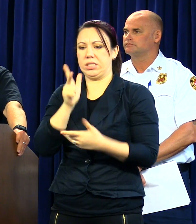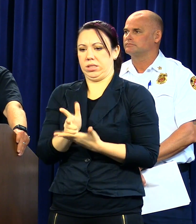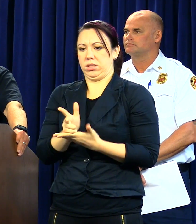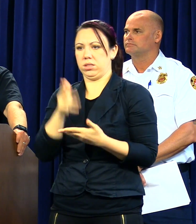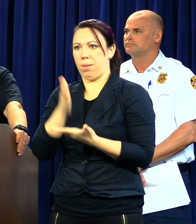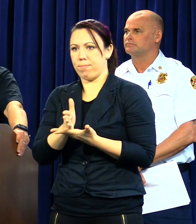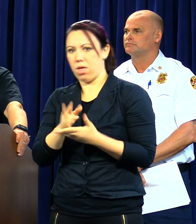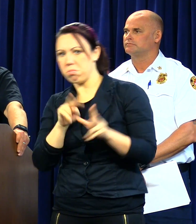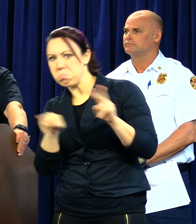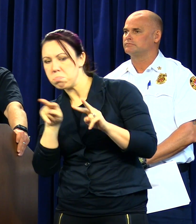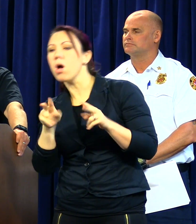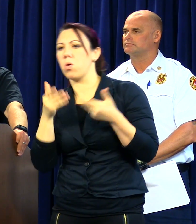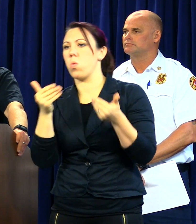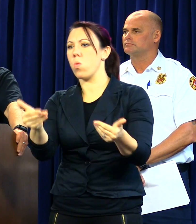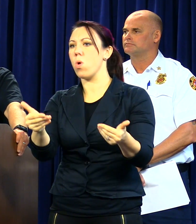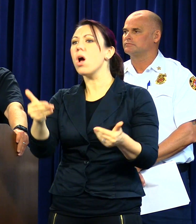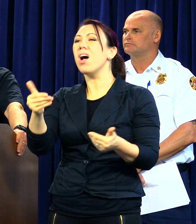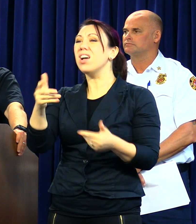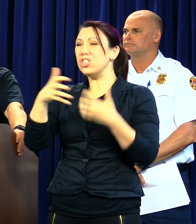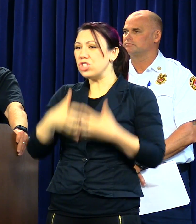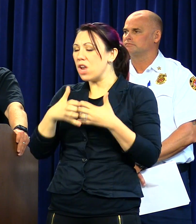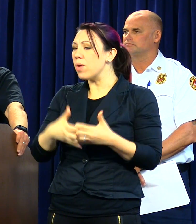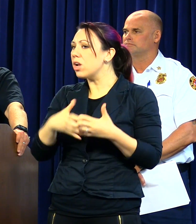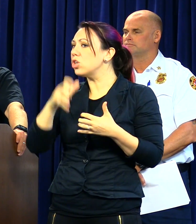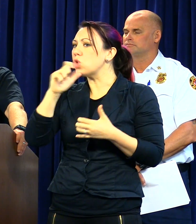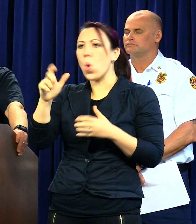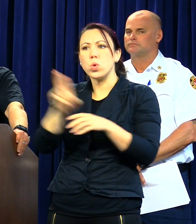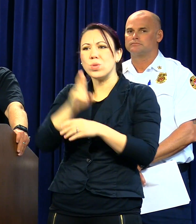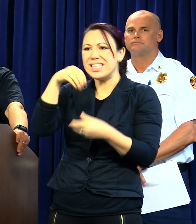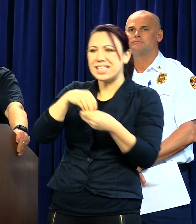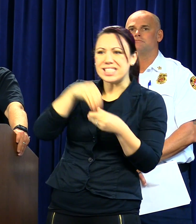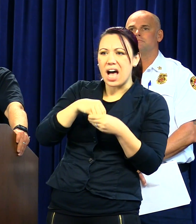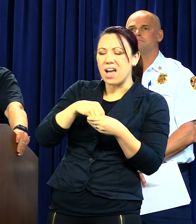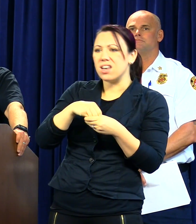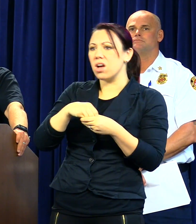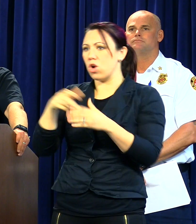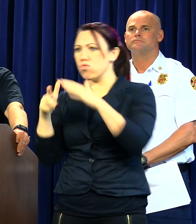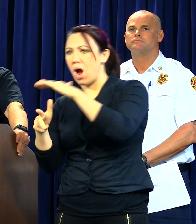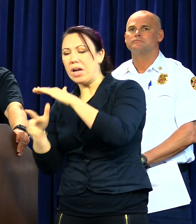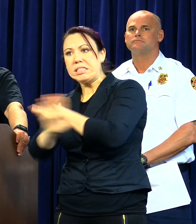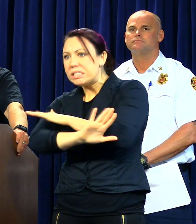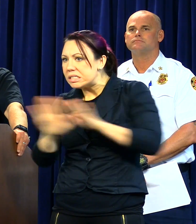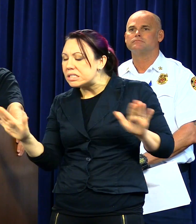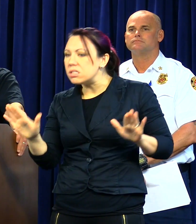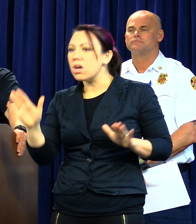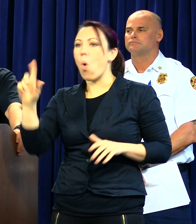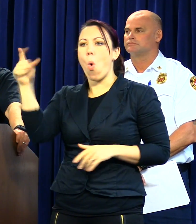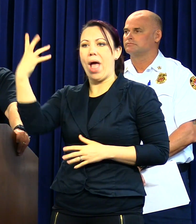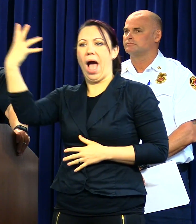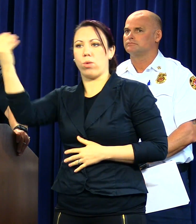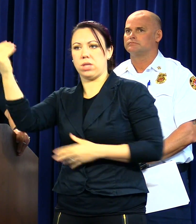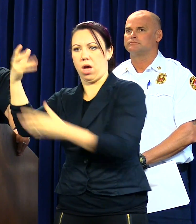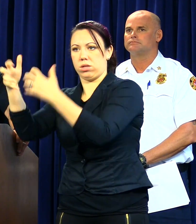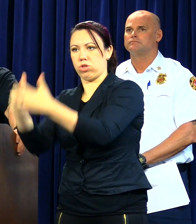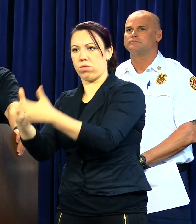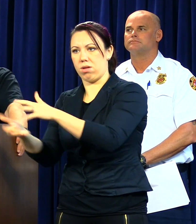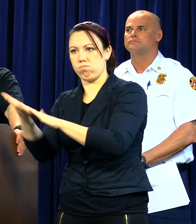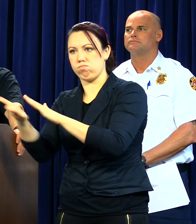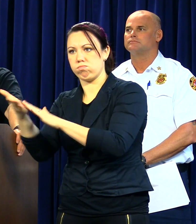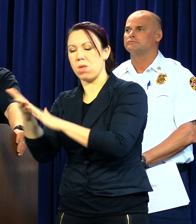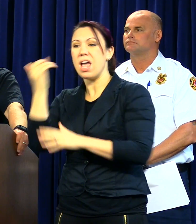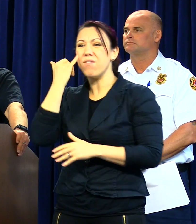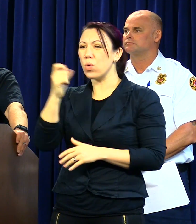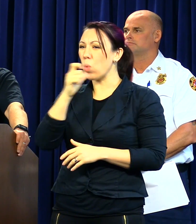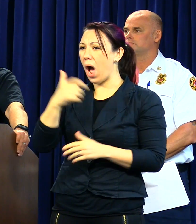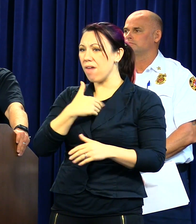that they should not be using them in their home or in their garage. And obviously, if you don't have power, you're not seeing